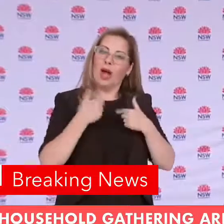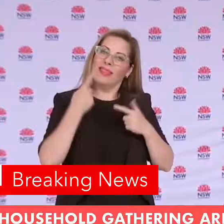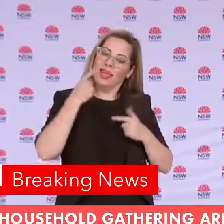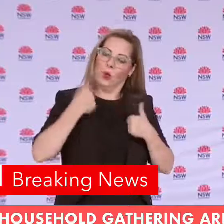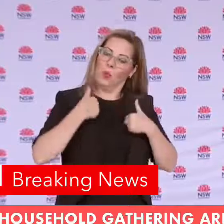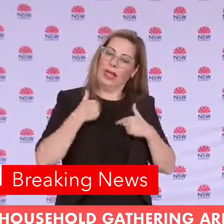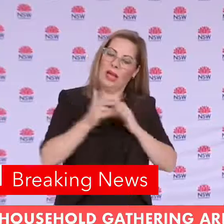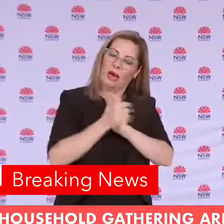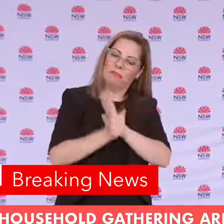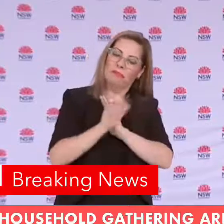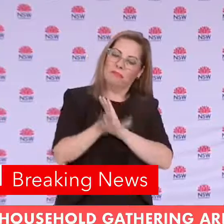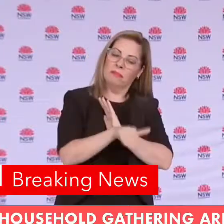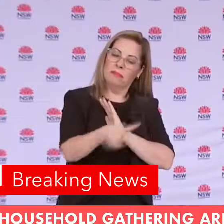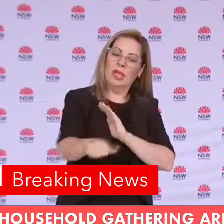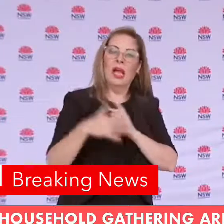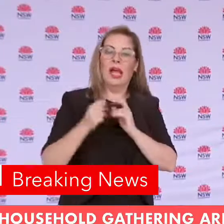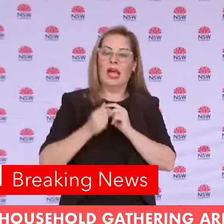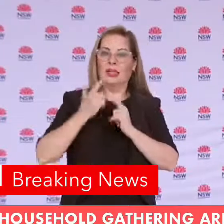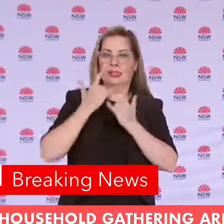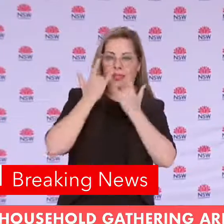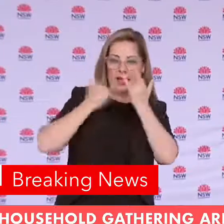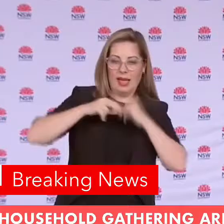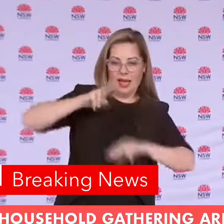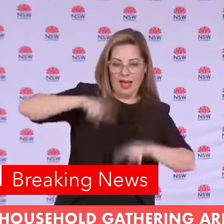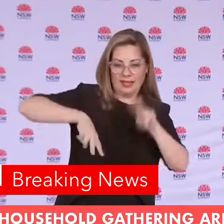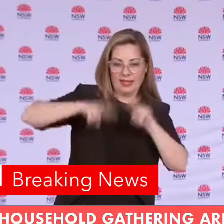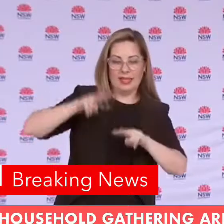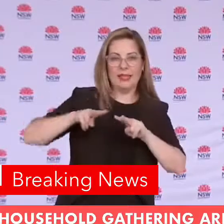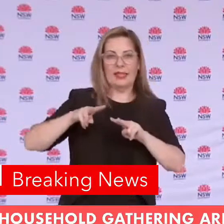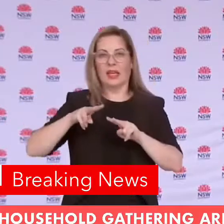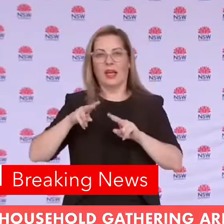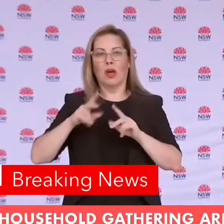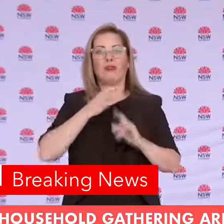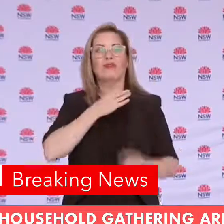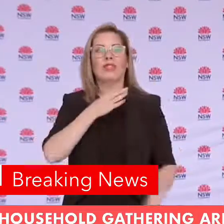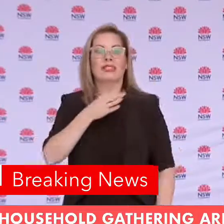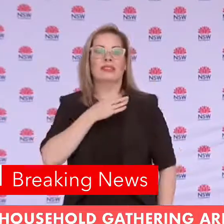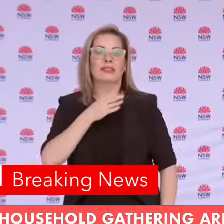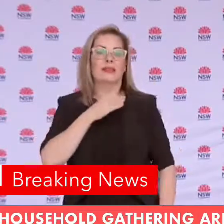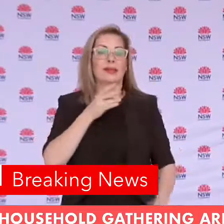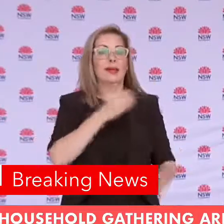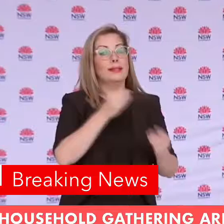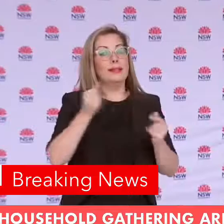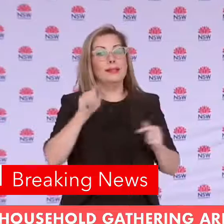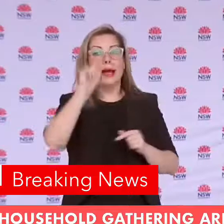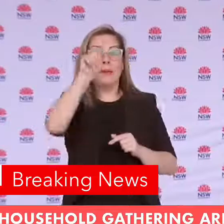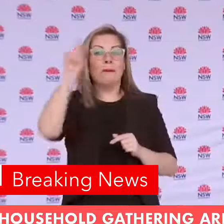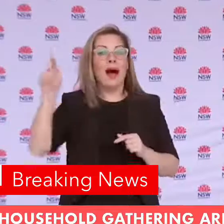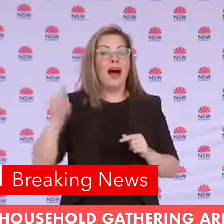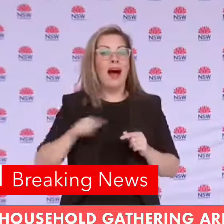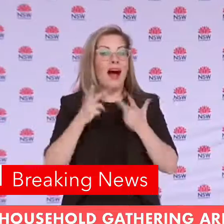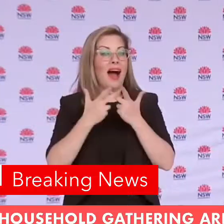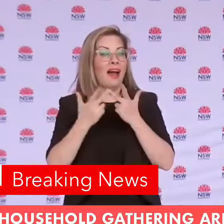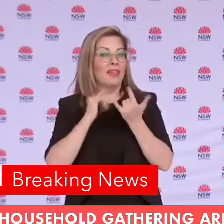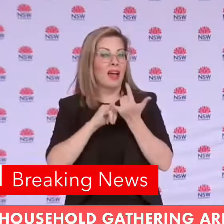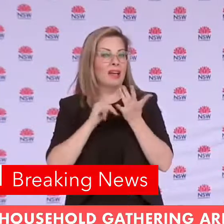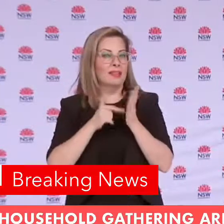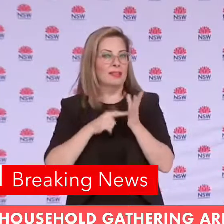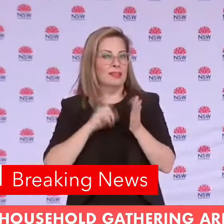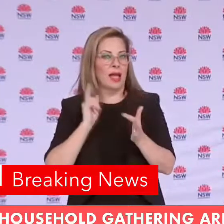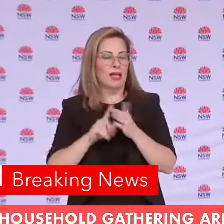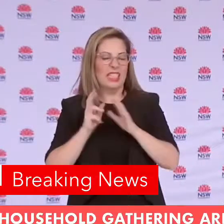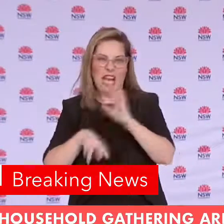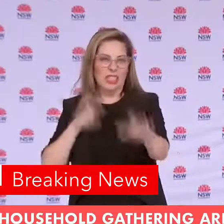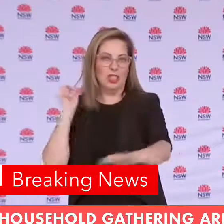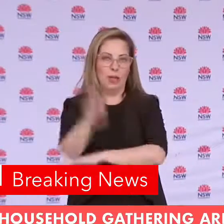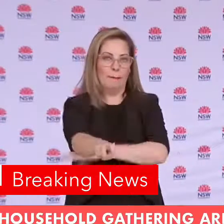decisions according to that. Unlike some of my other state colleagues who have taken what I think are overreaching actions